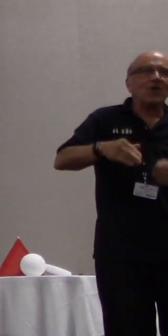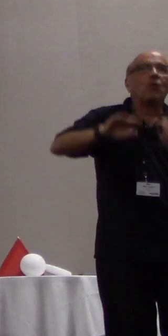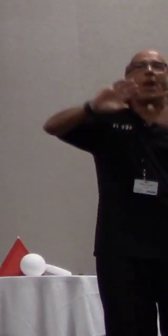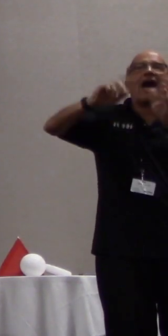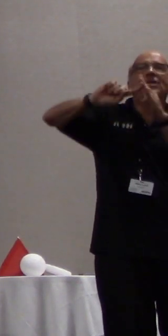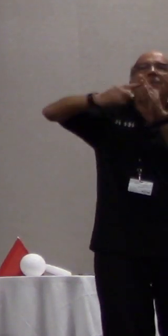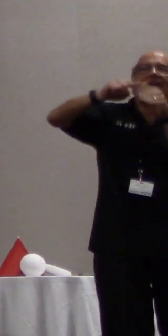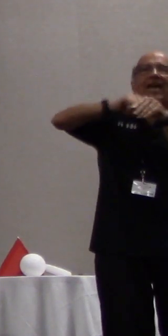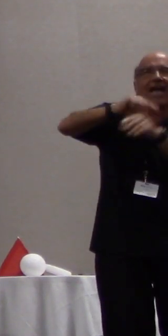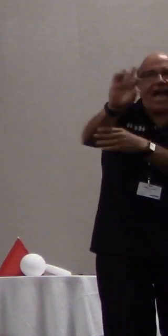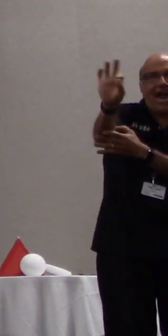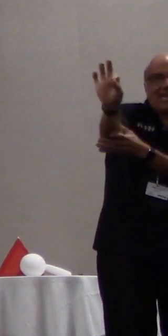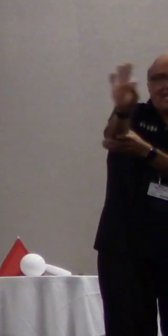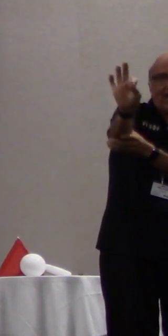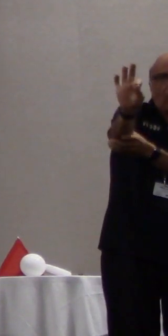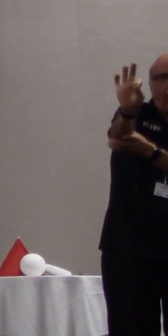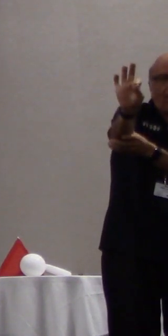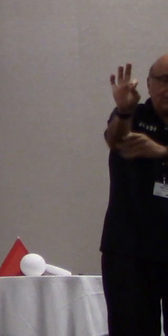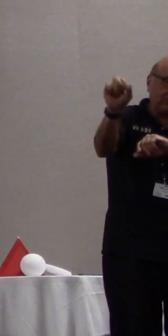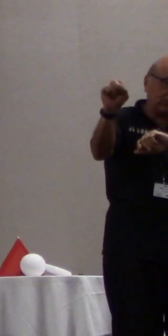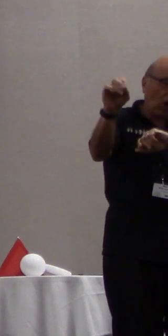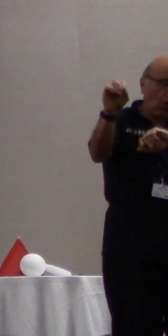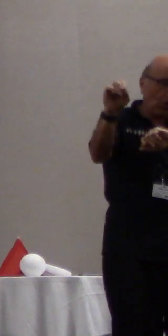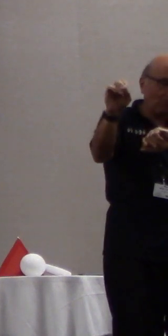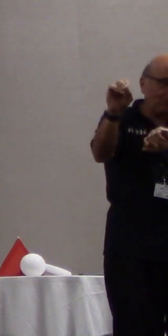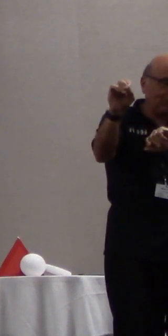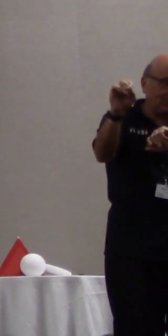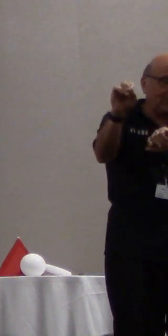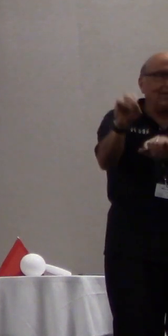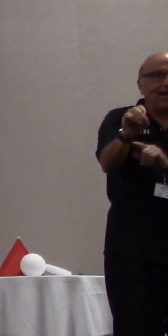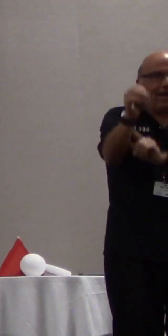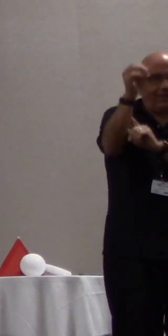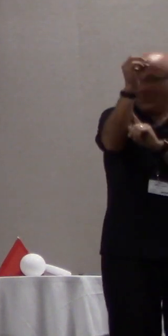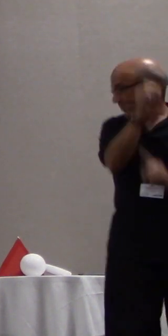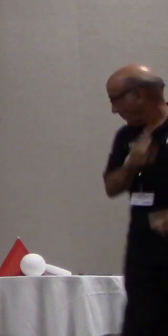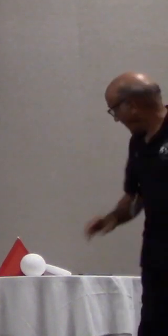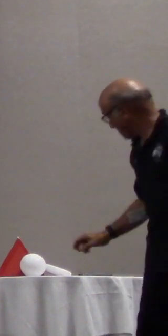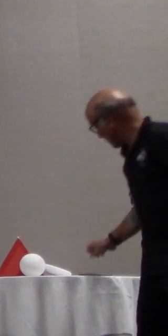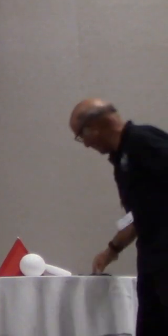Anyway, class will begin at 9 o'clock. So,